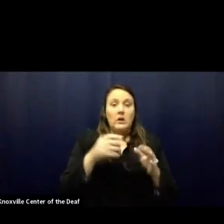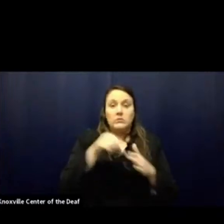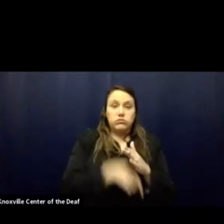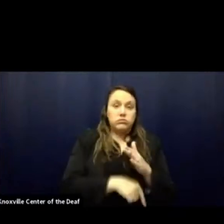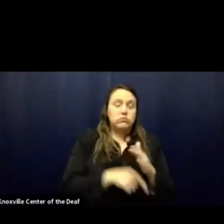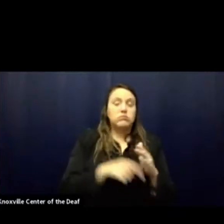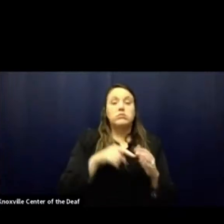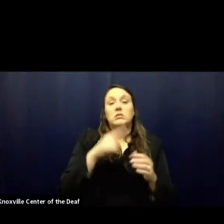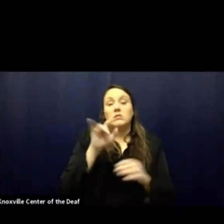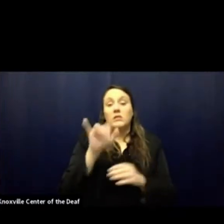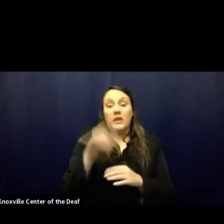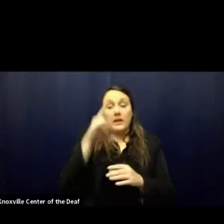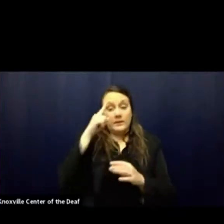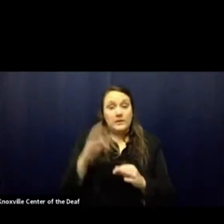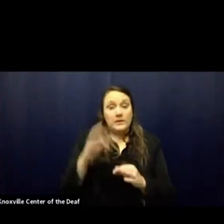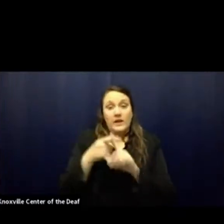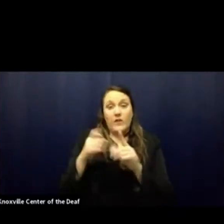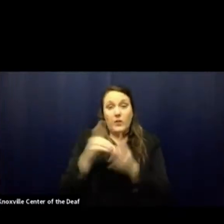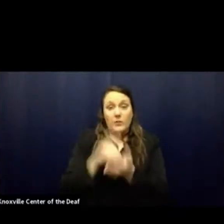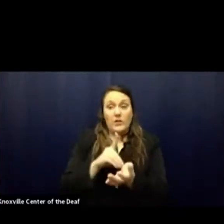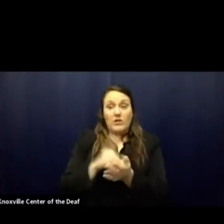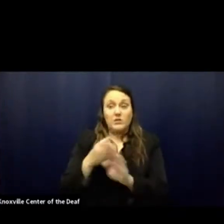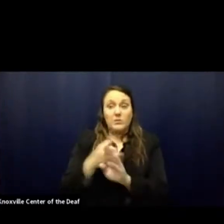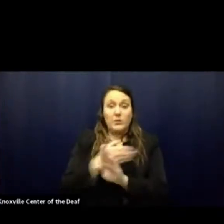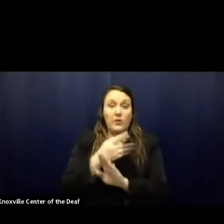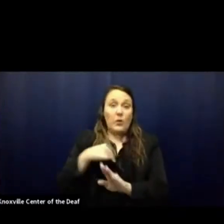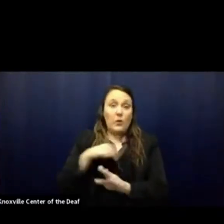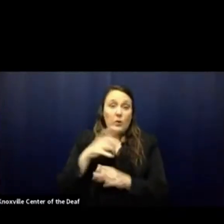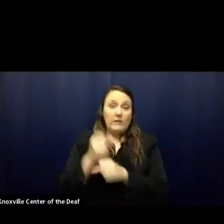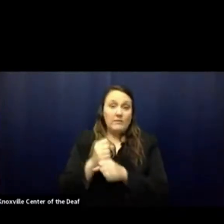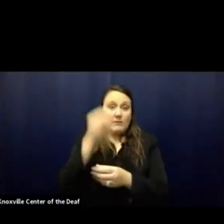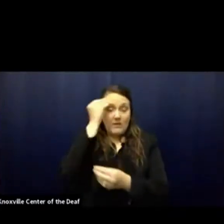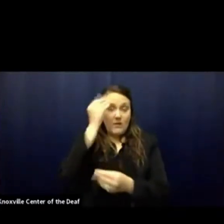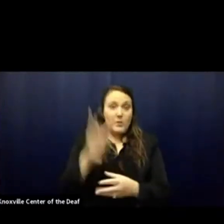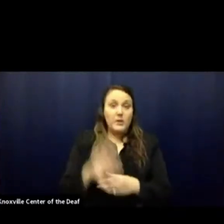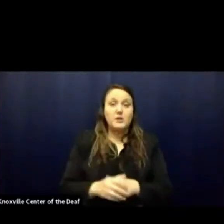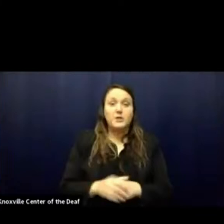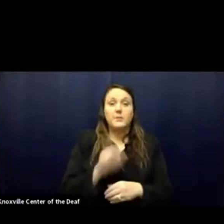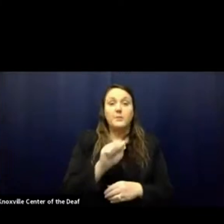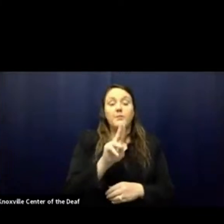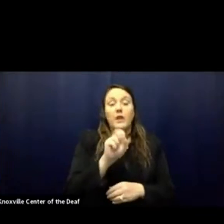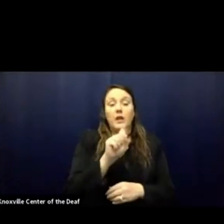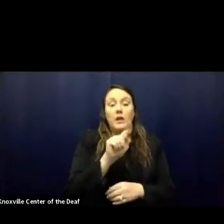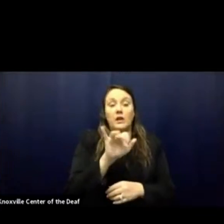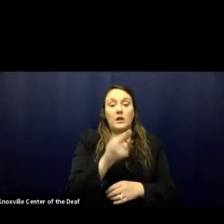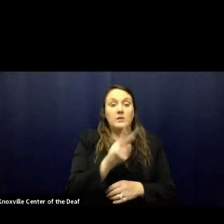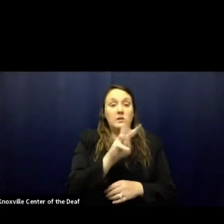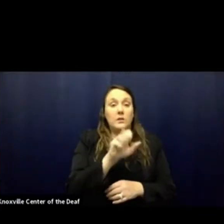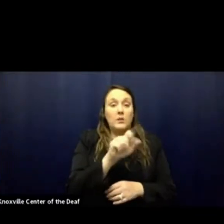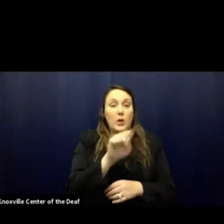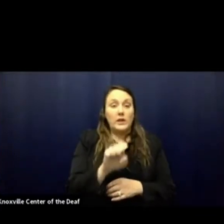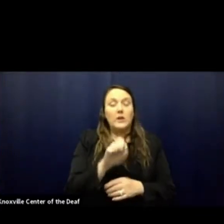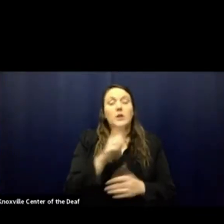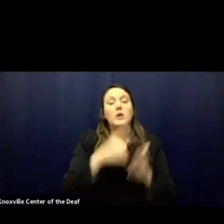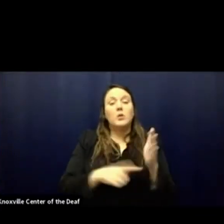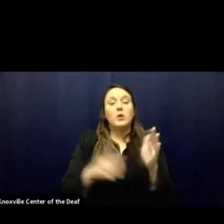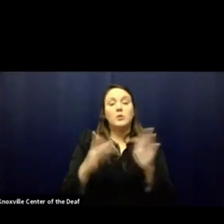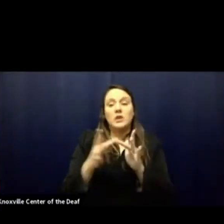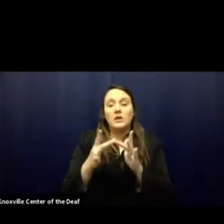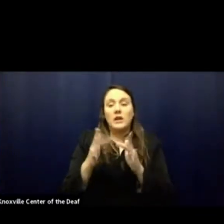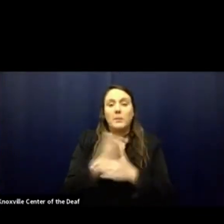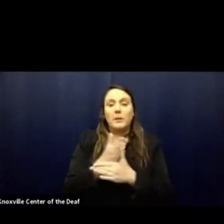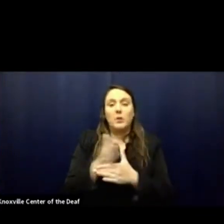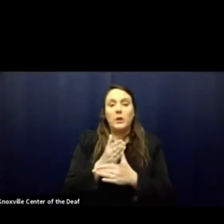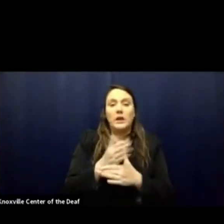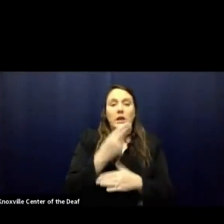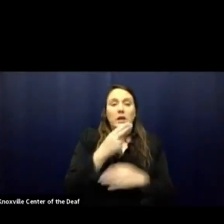medical professionals before we get that information. From Austin with WATE, what was the contact between the health department and the